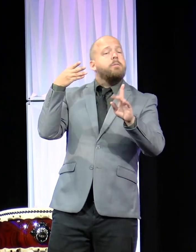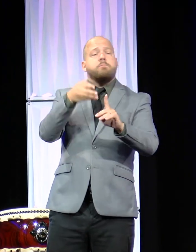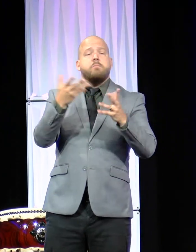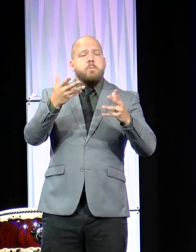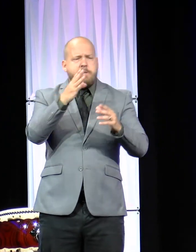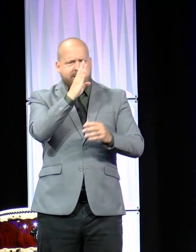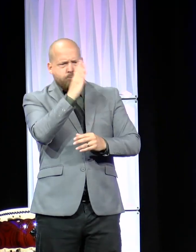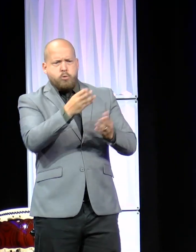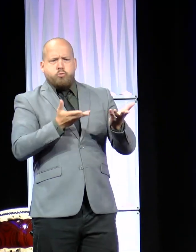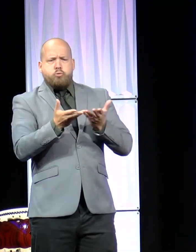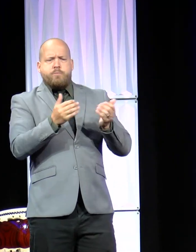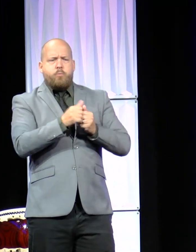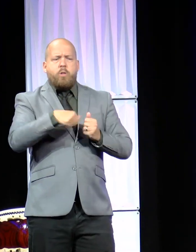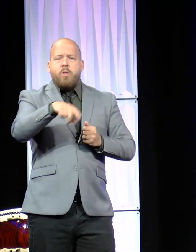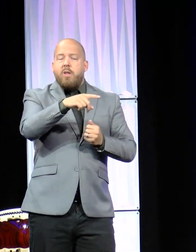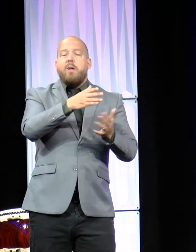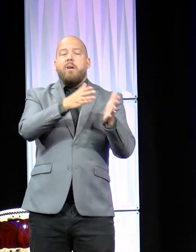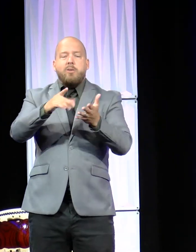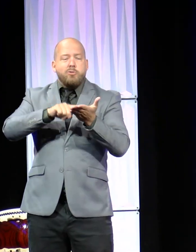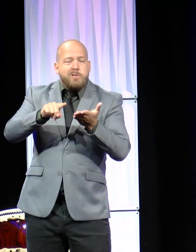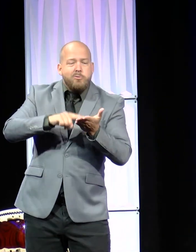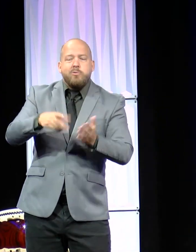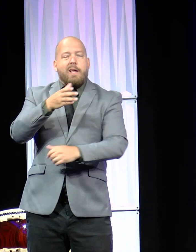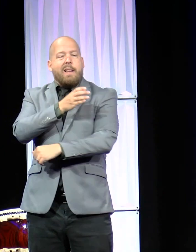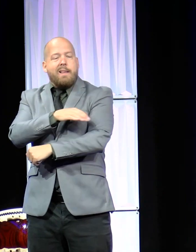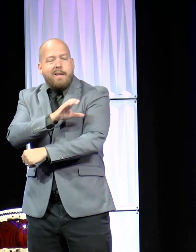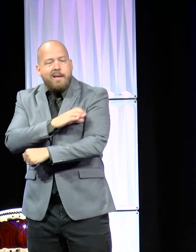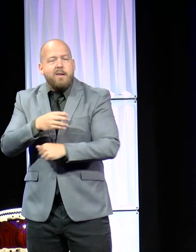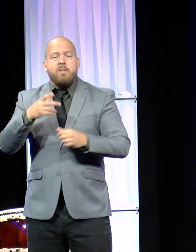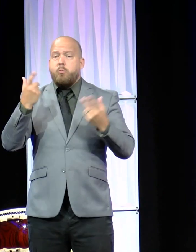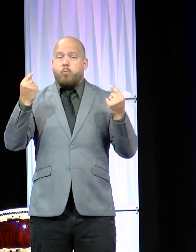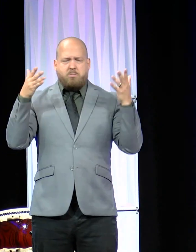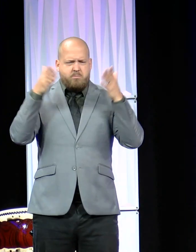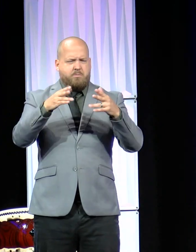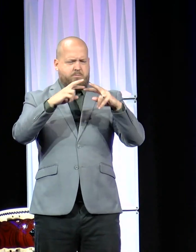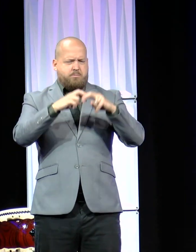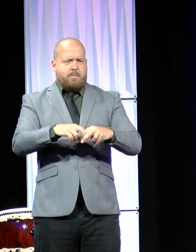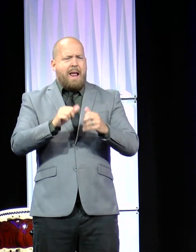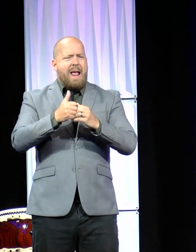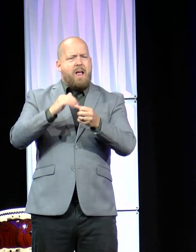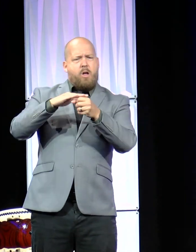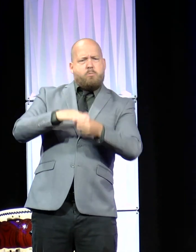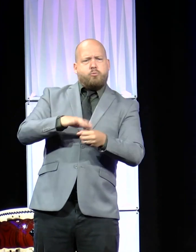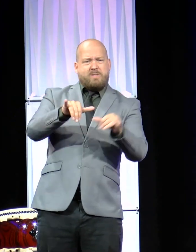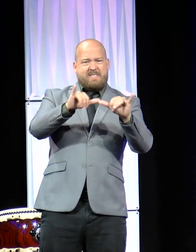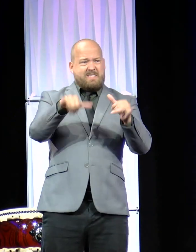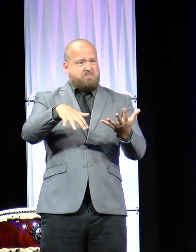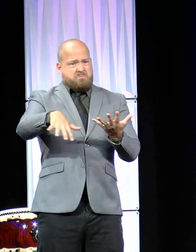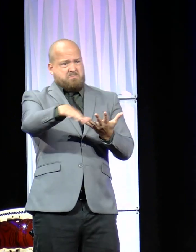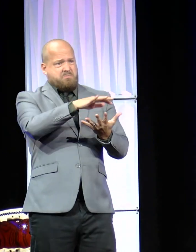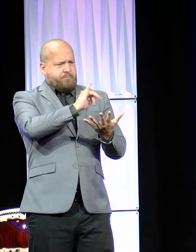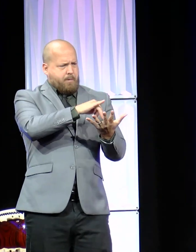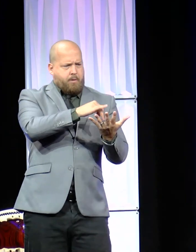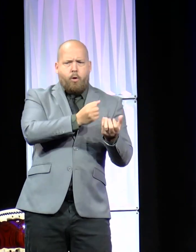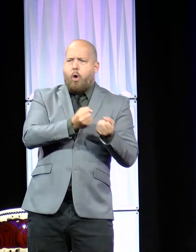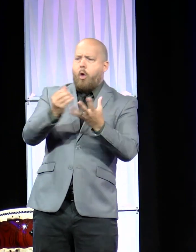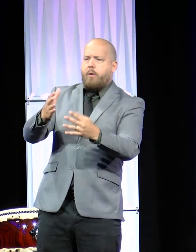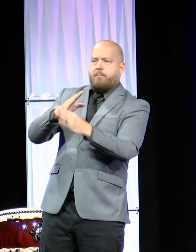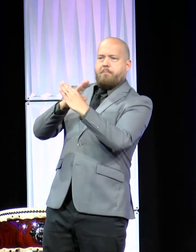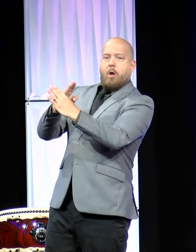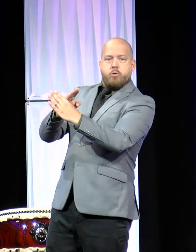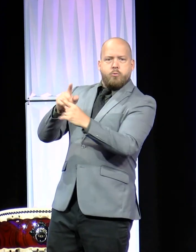clinicians to examine how oppressive systems create barriers to ending all types of violence and provides